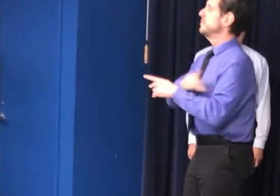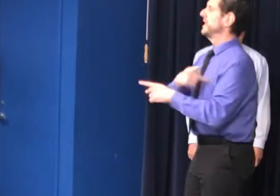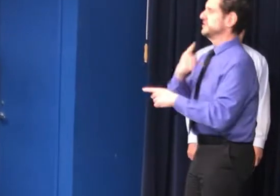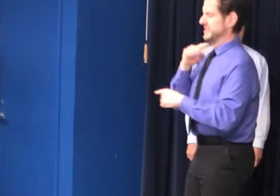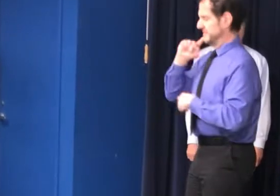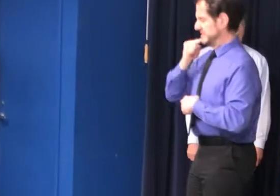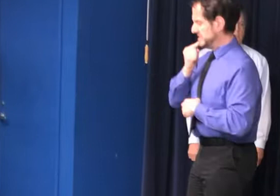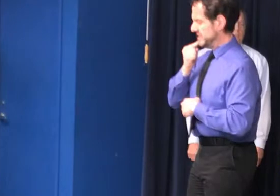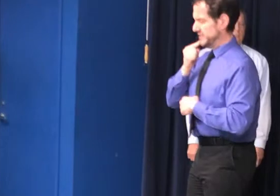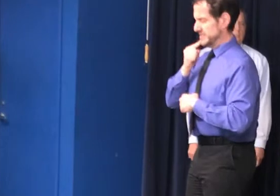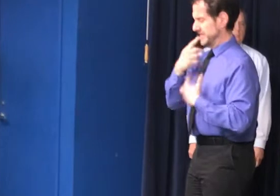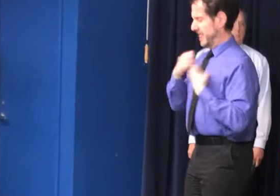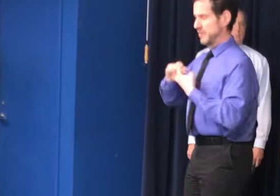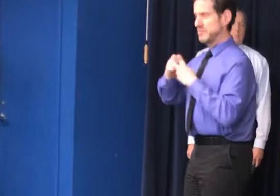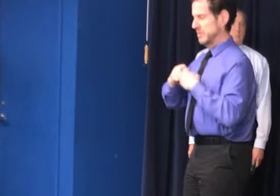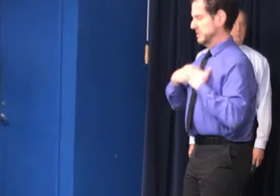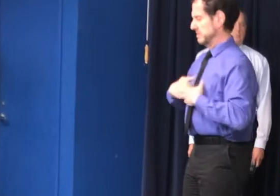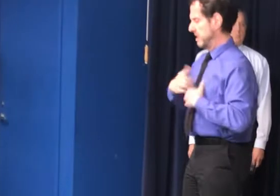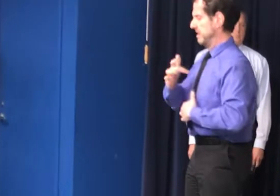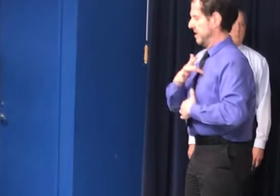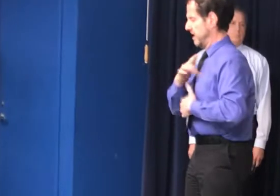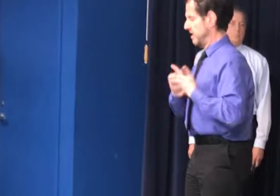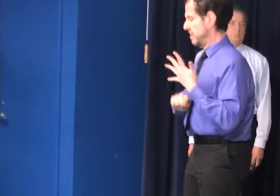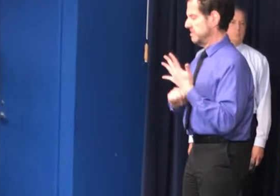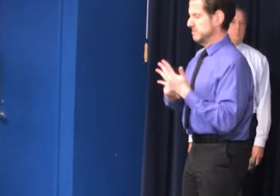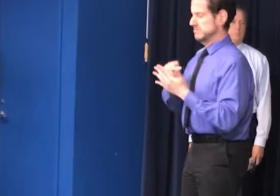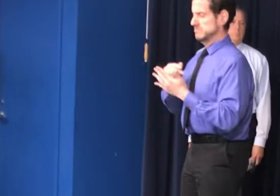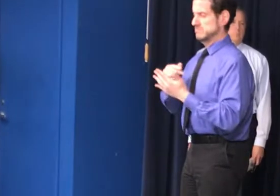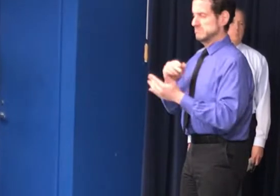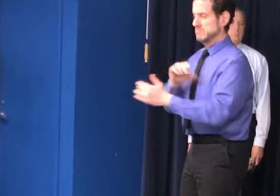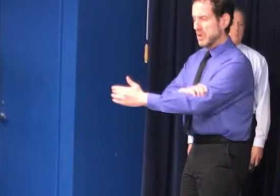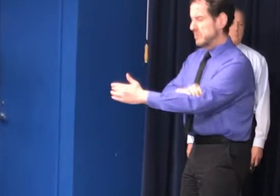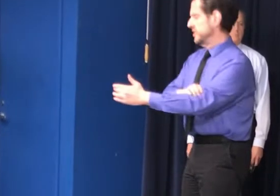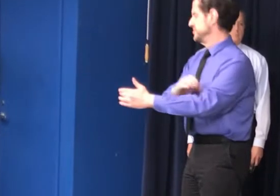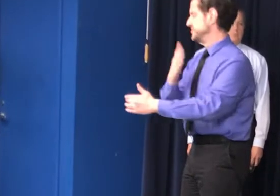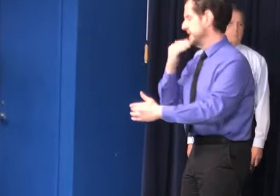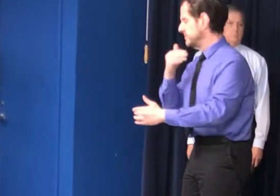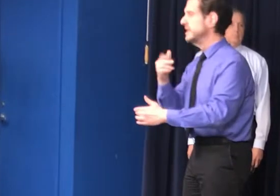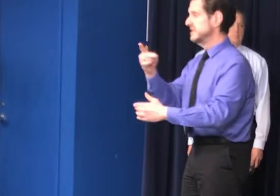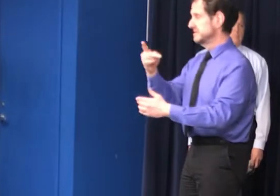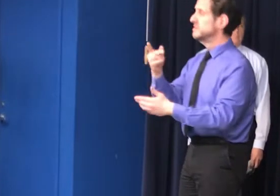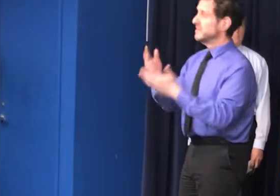that make them highest risk for severe complications, including death.